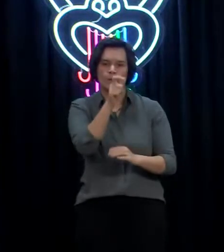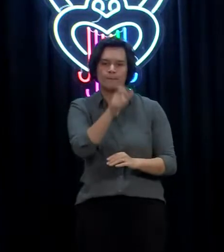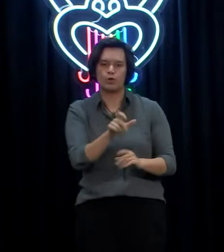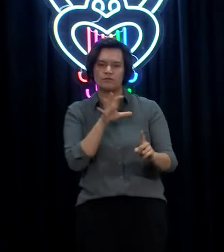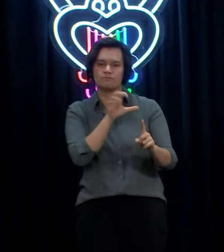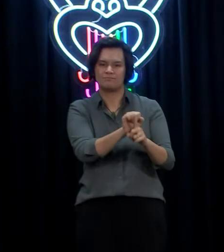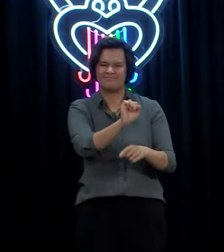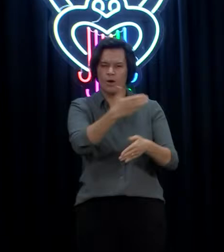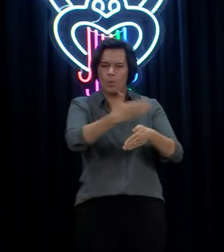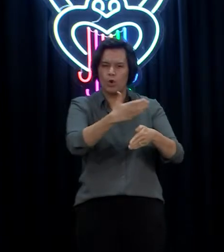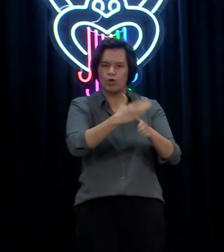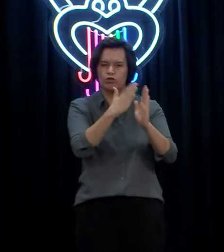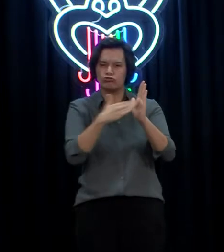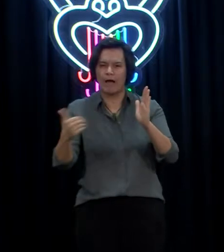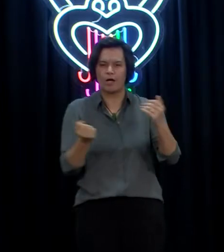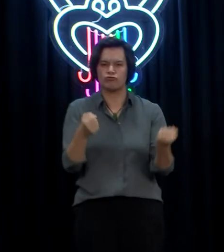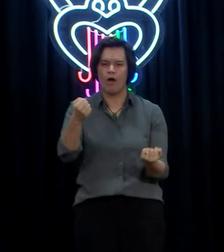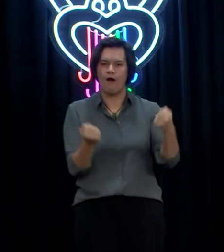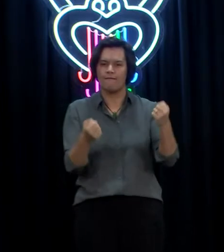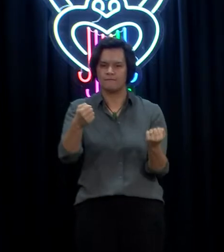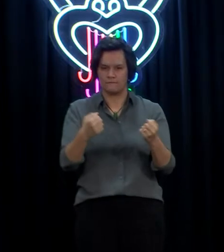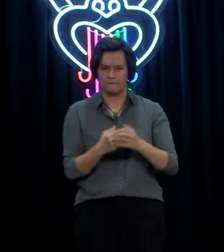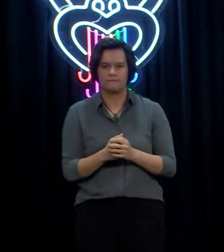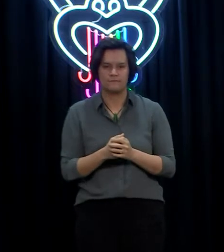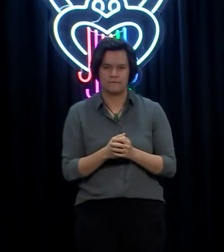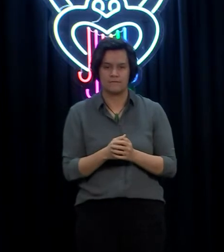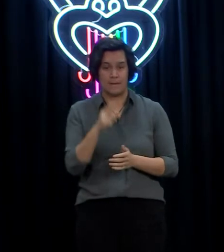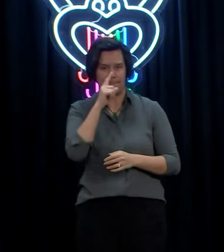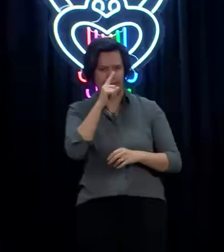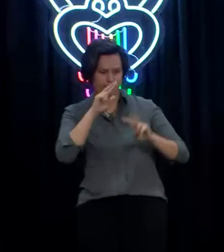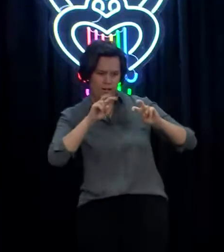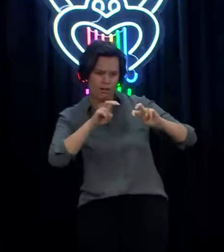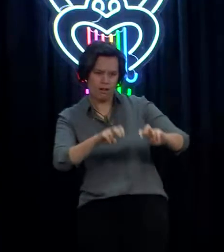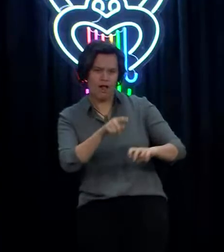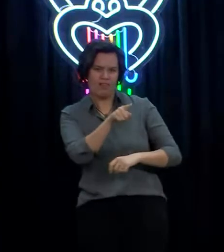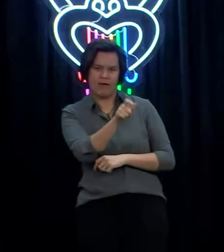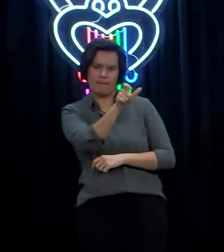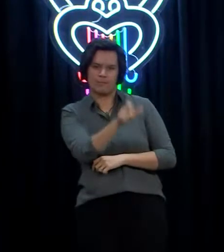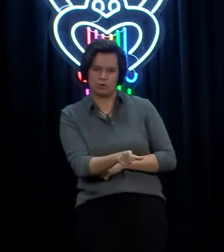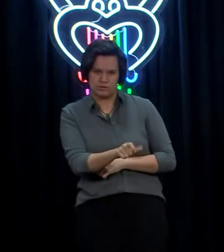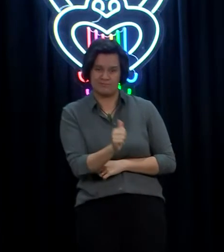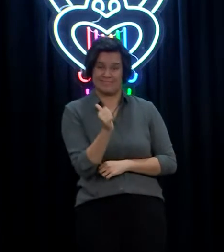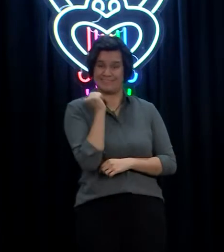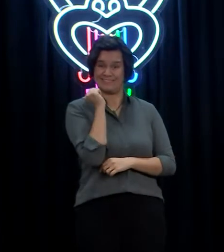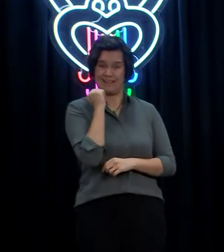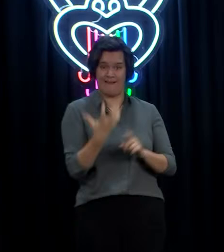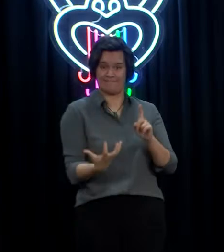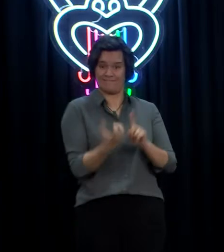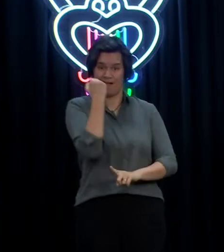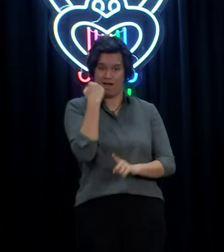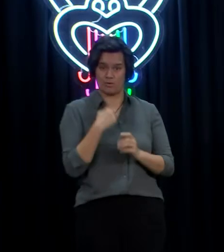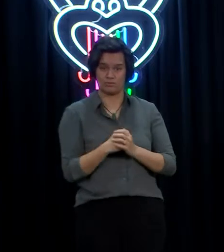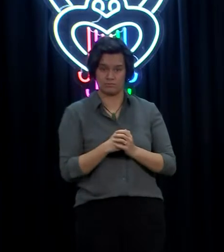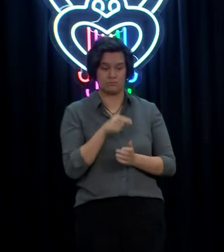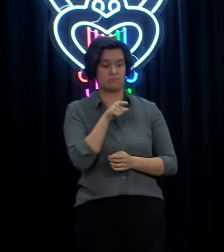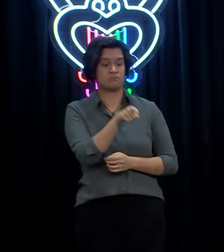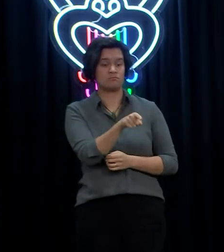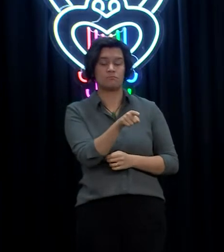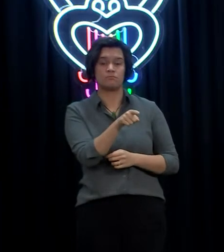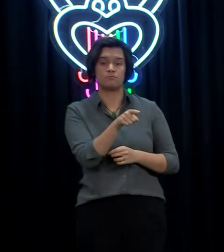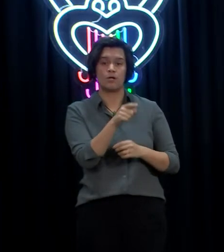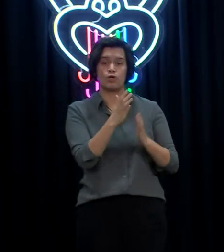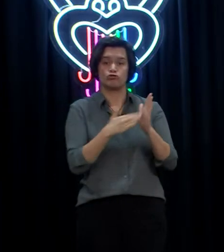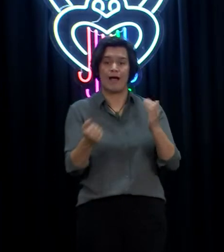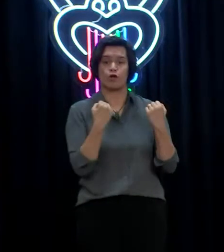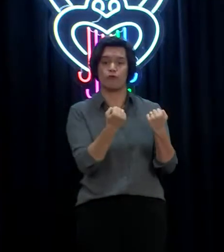yesterday. Public health officials are investigating the positive case announced yesterday in the Auckland-based truck driver. The